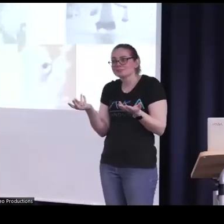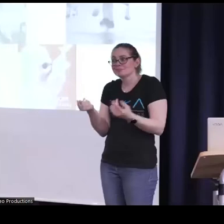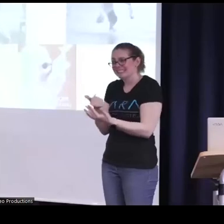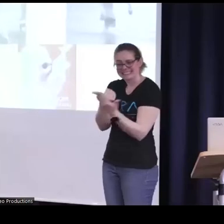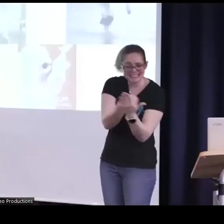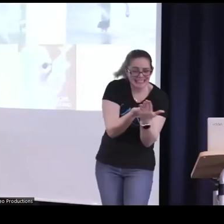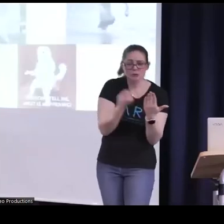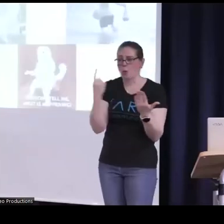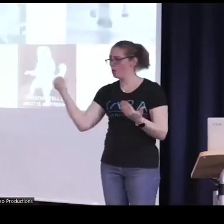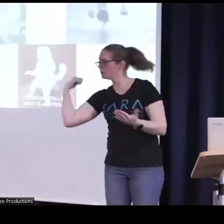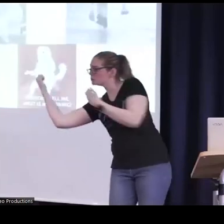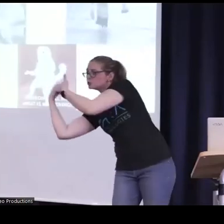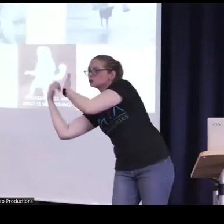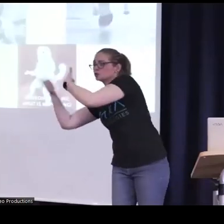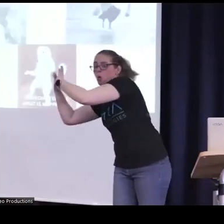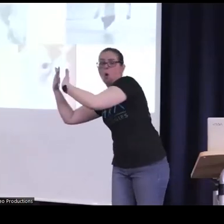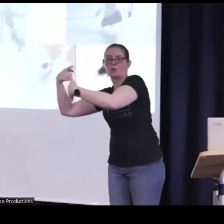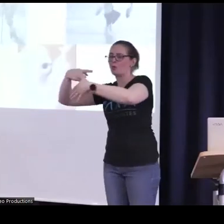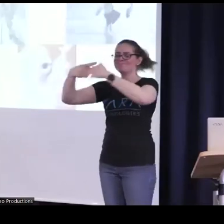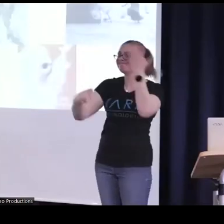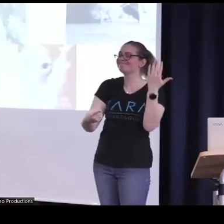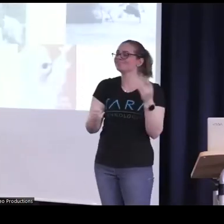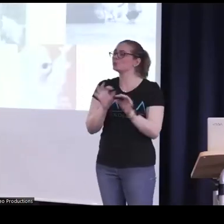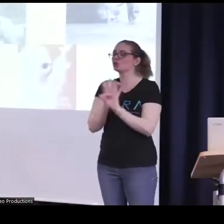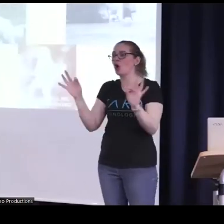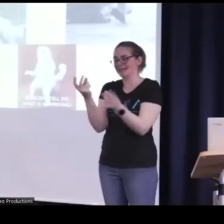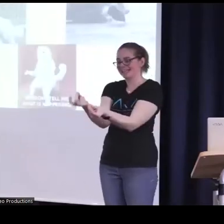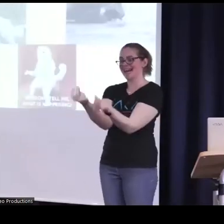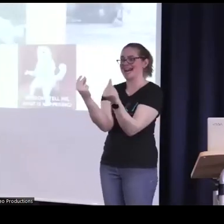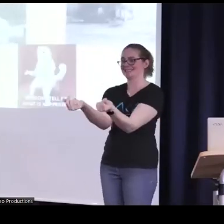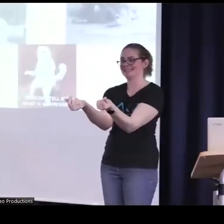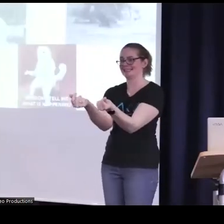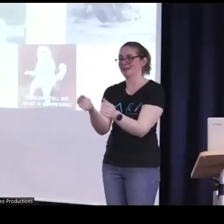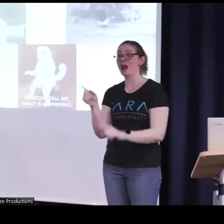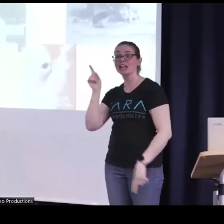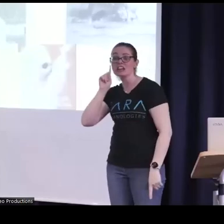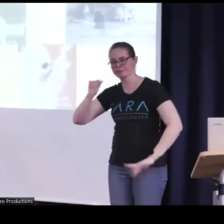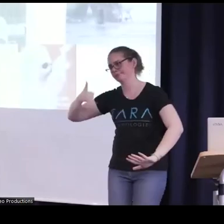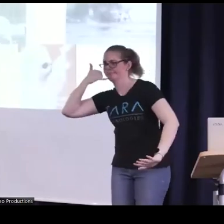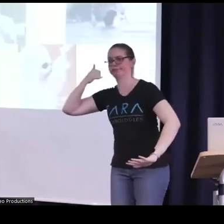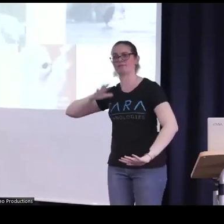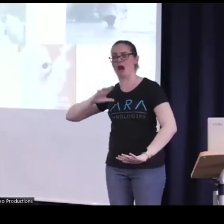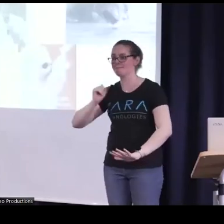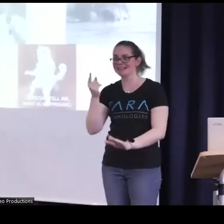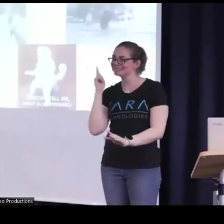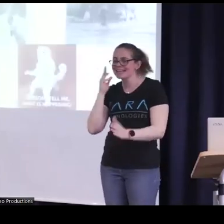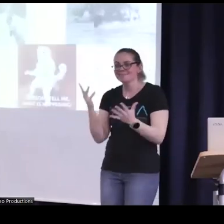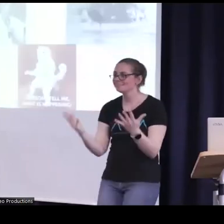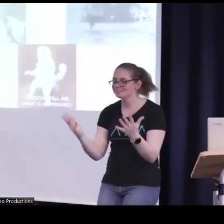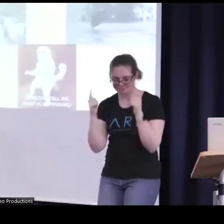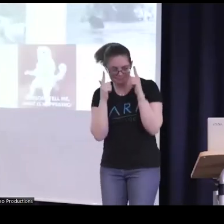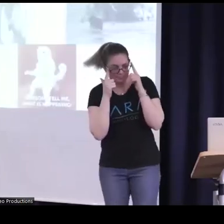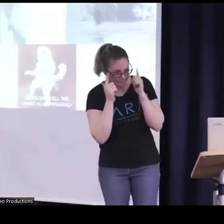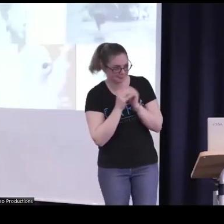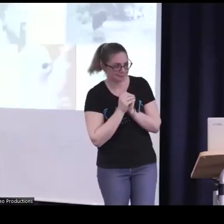get that information? You know, does someone send a text? Does someone knock on your door? It's not easy. It's not instant. You know, hearing people can